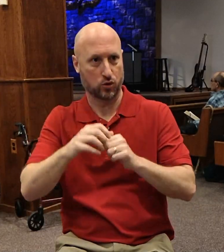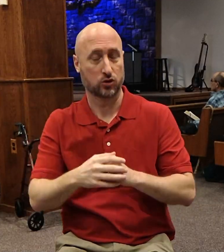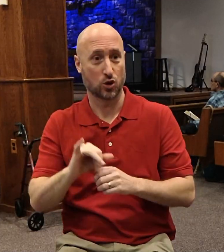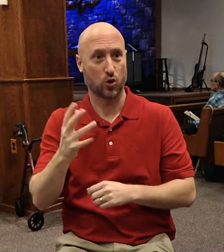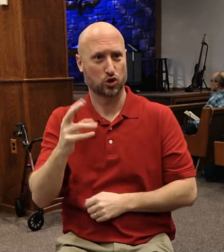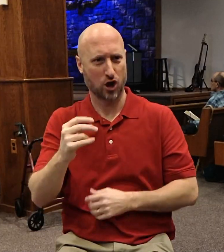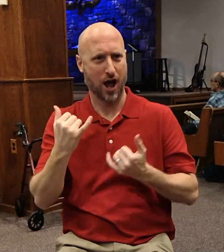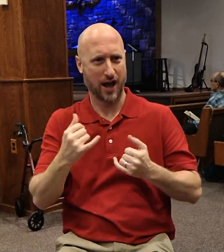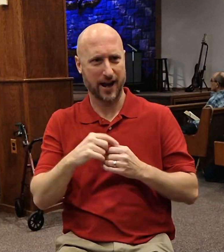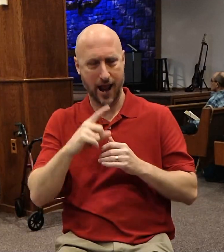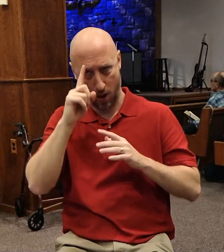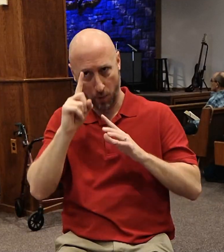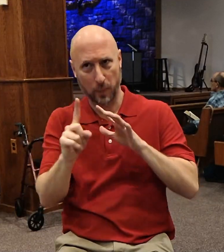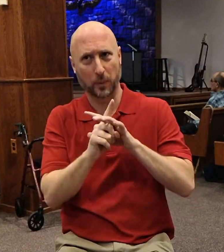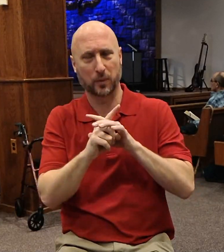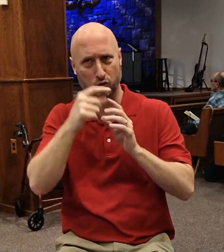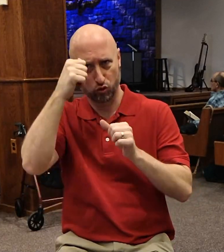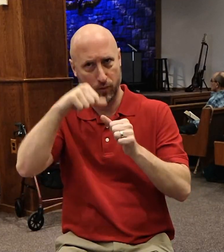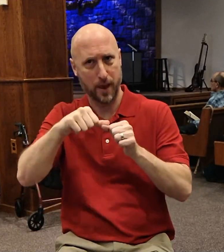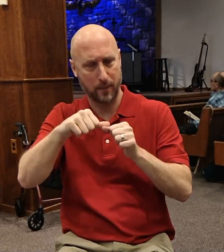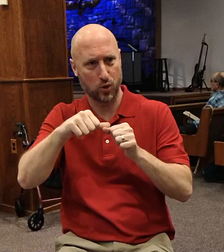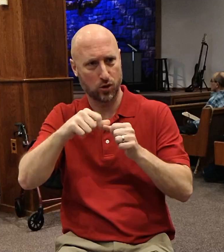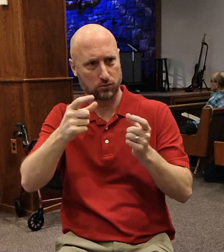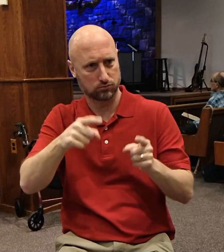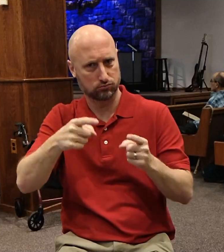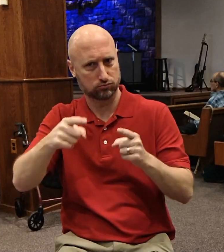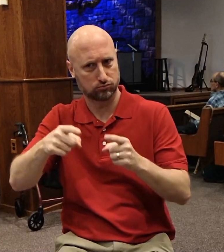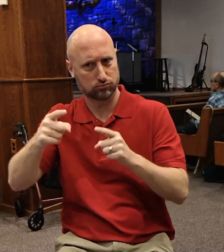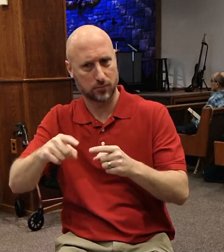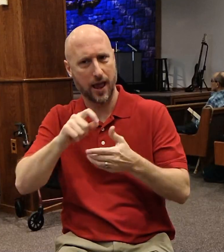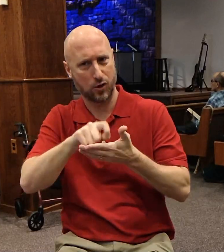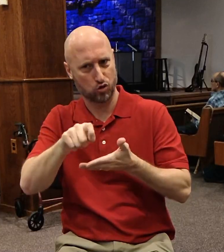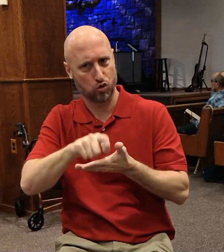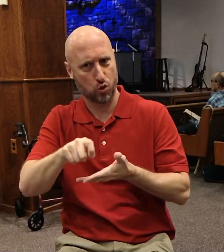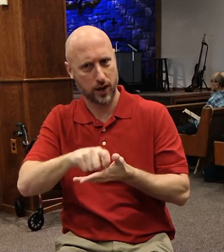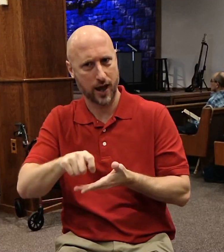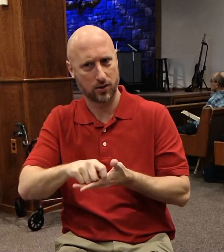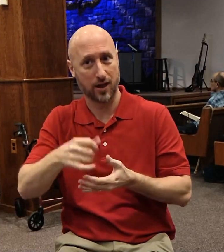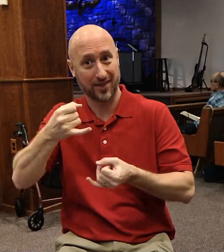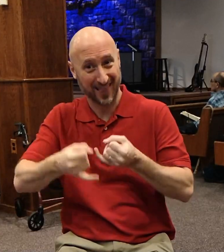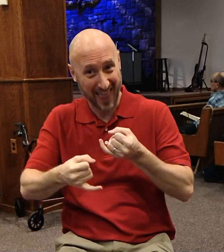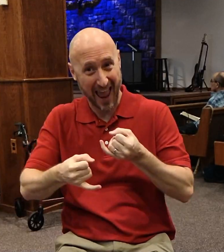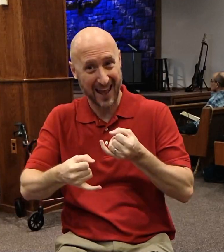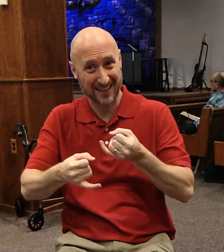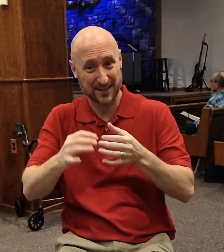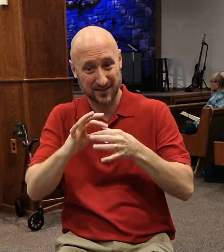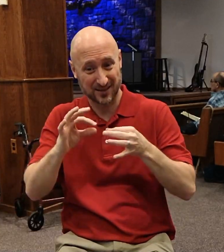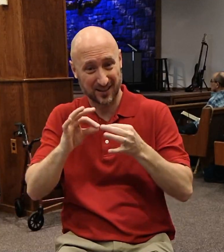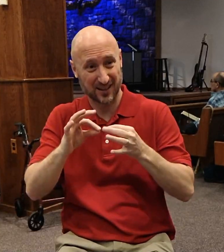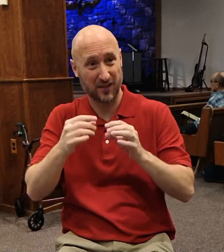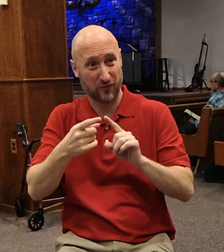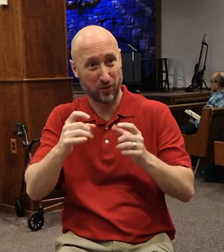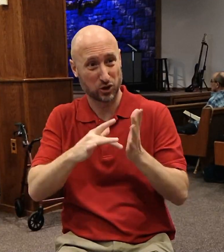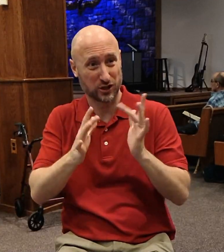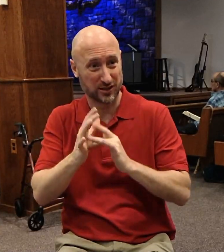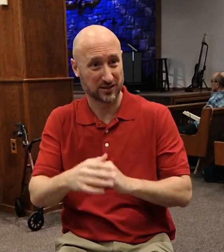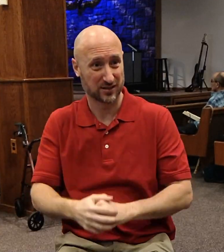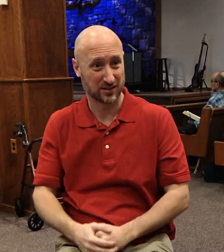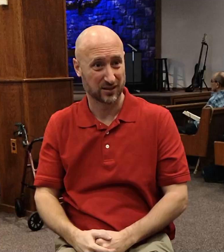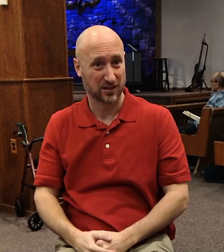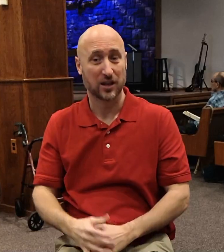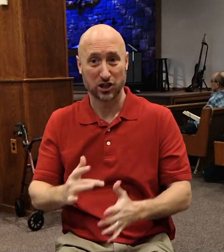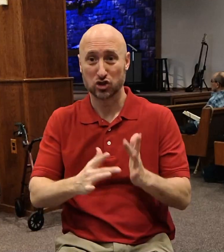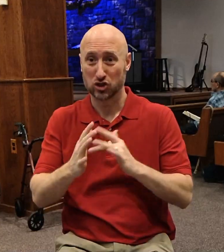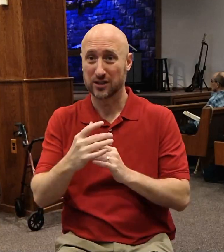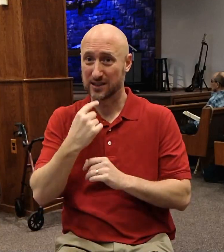and he writes the last things Jesus had to say to them. You know, I'm going to depart. You can't come with me, but I want you to